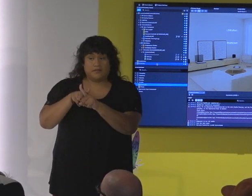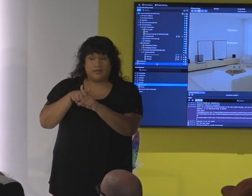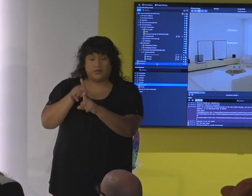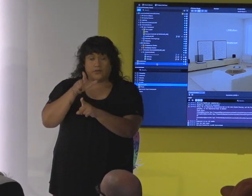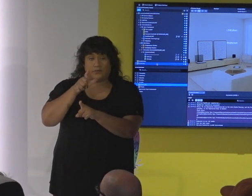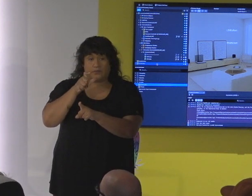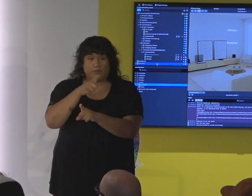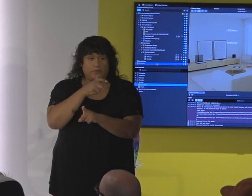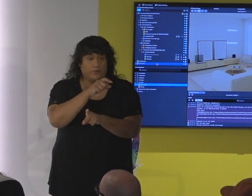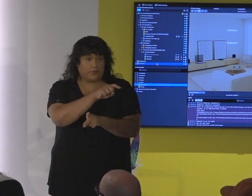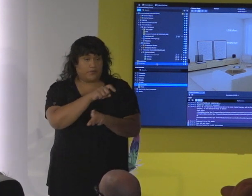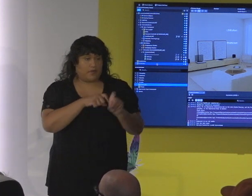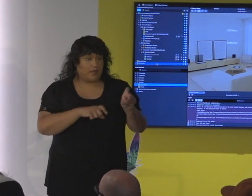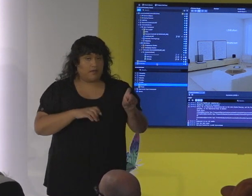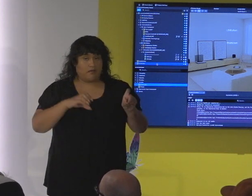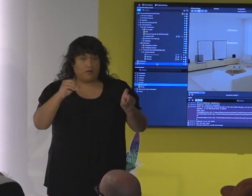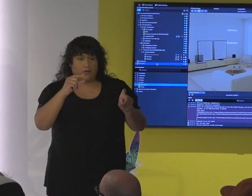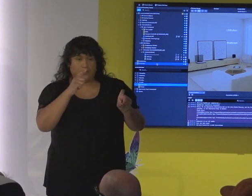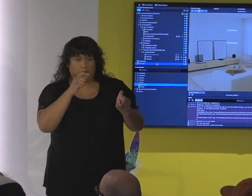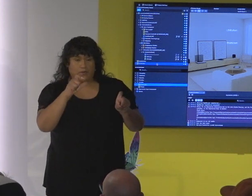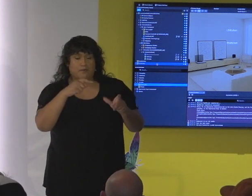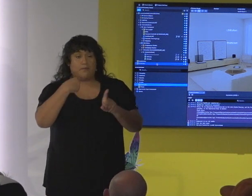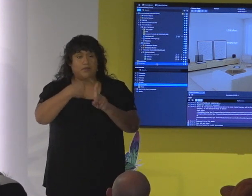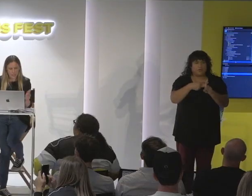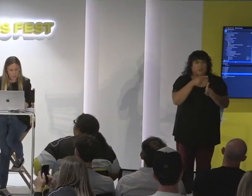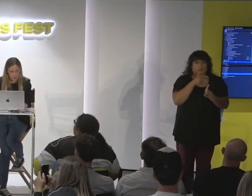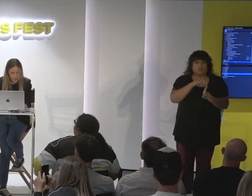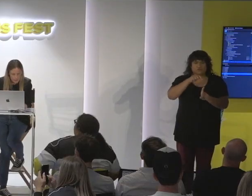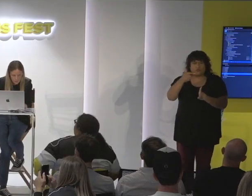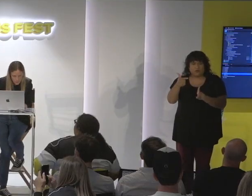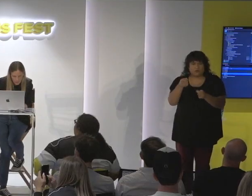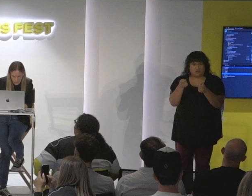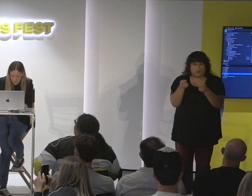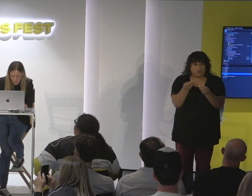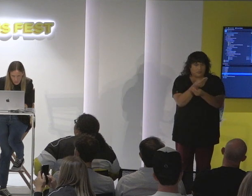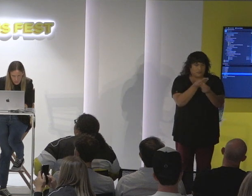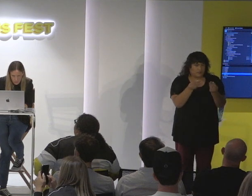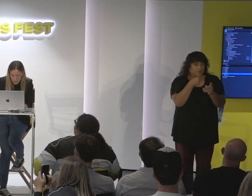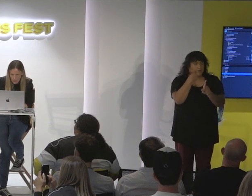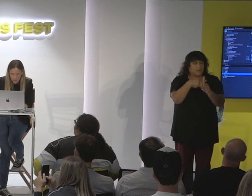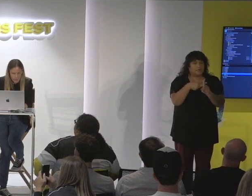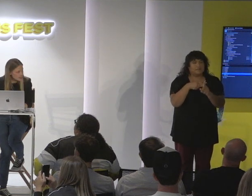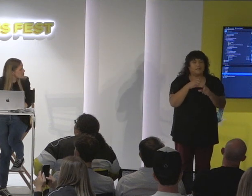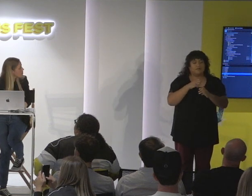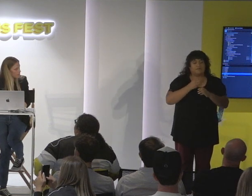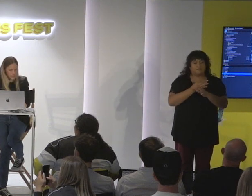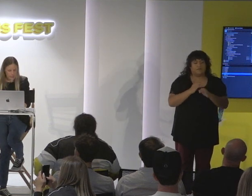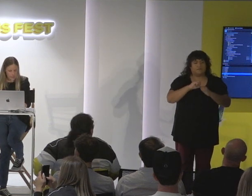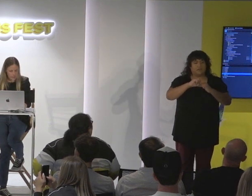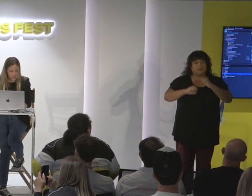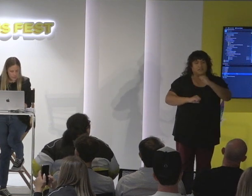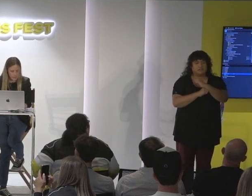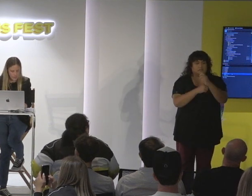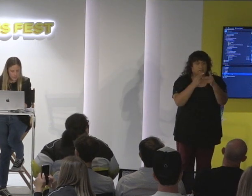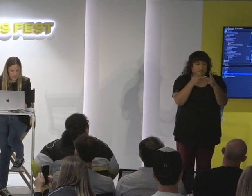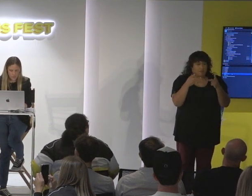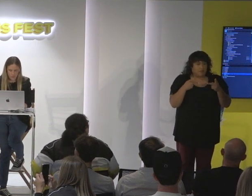and who's O, and whose turn it is and what prefab they should spawn. So let's see,